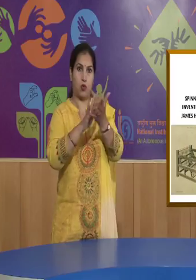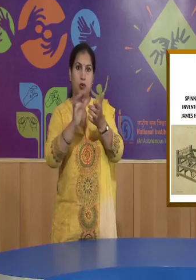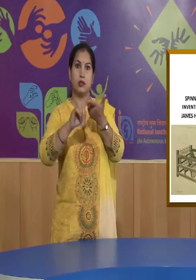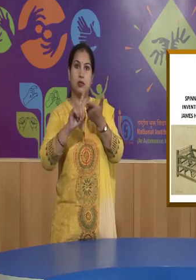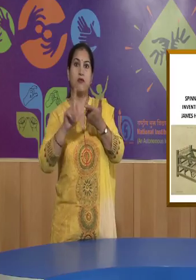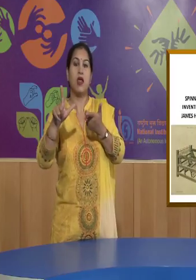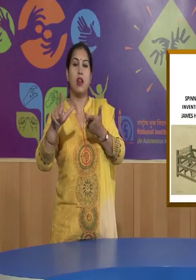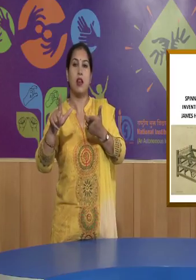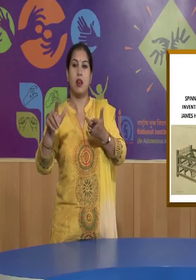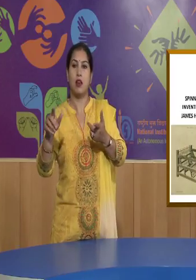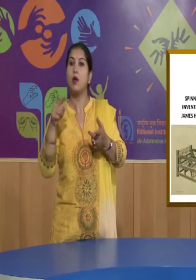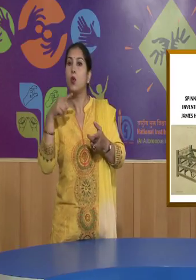Hargreaves.